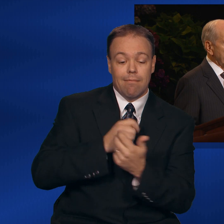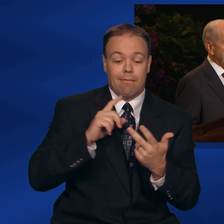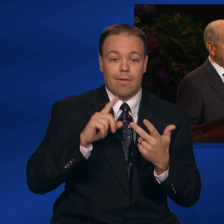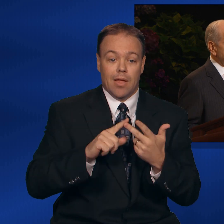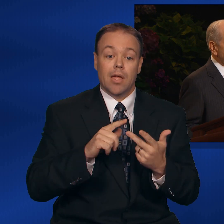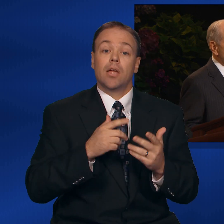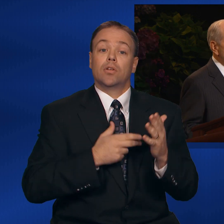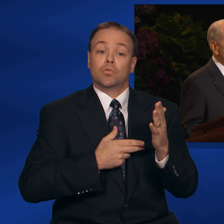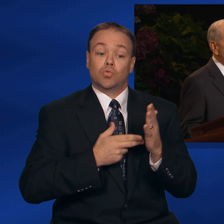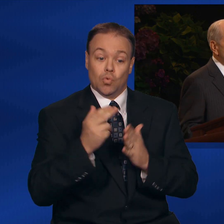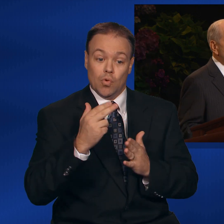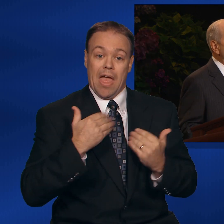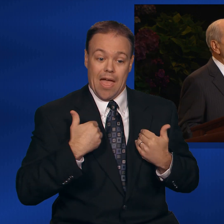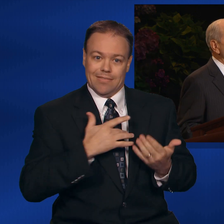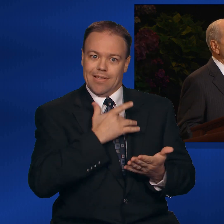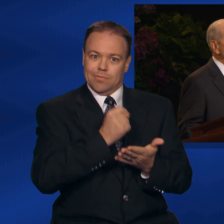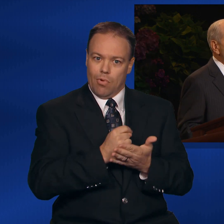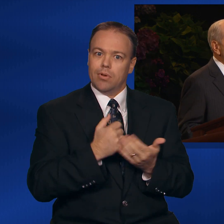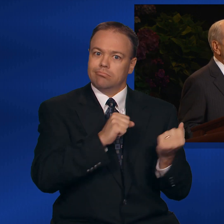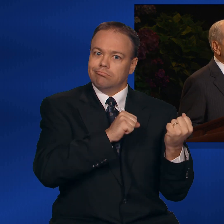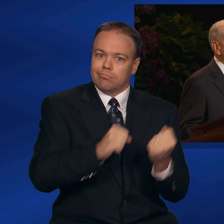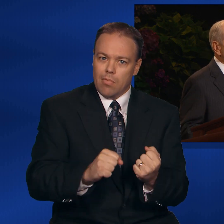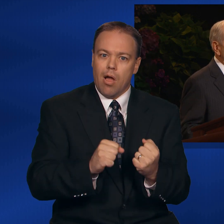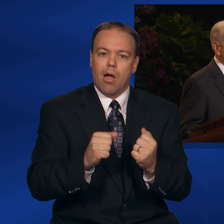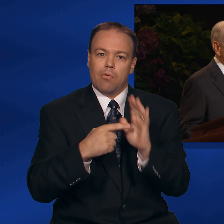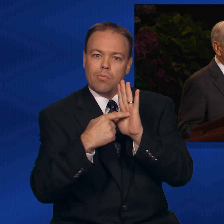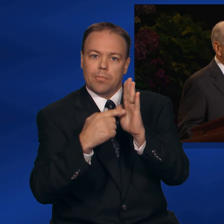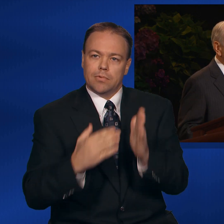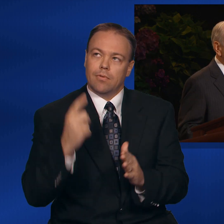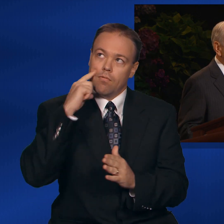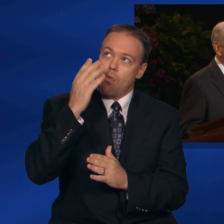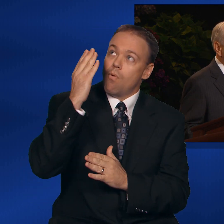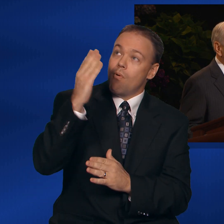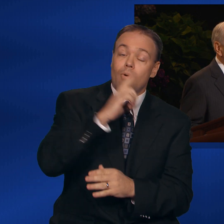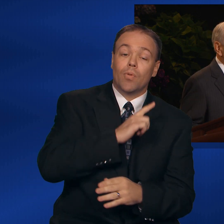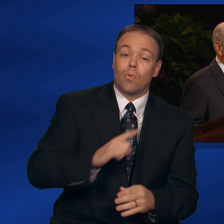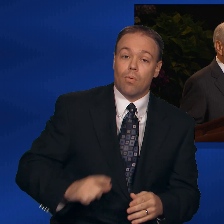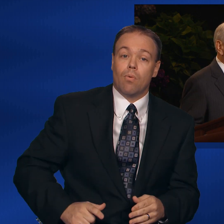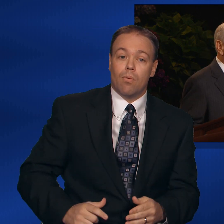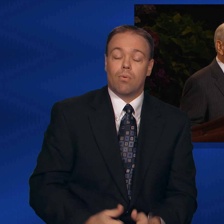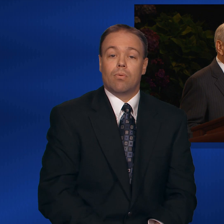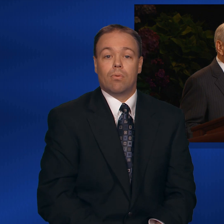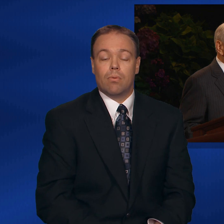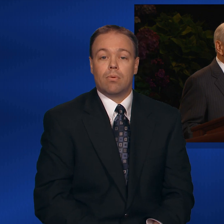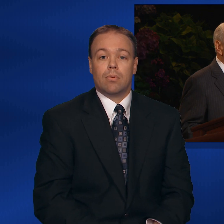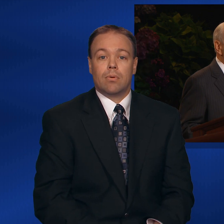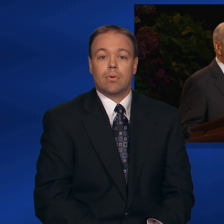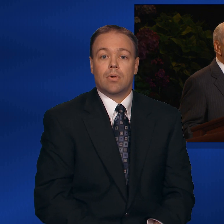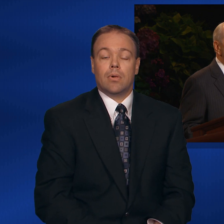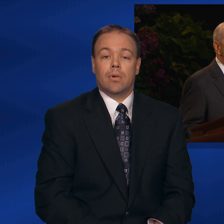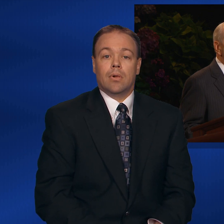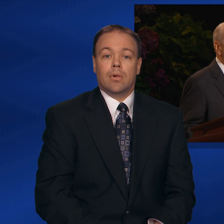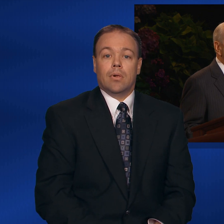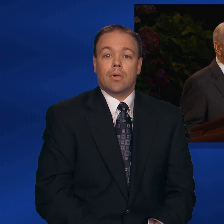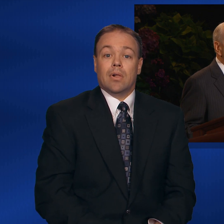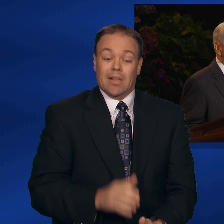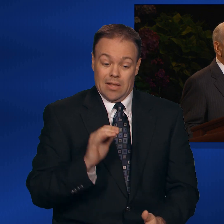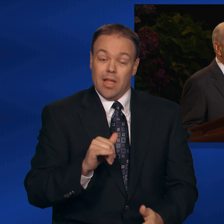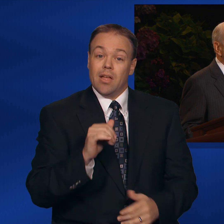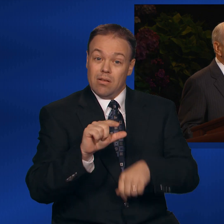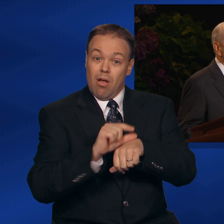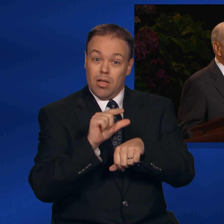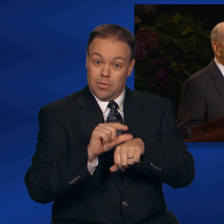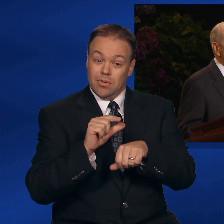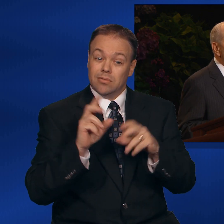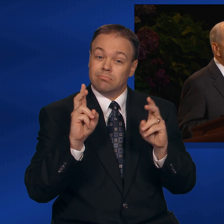truth that make them powerful ambassadors of the Lord. They share the good news of the gospel